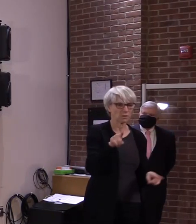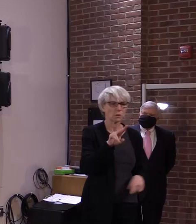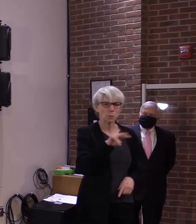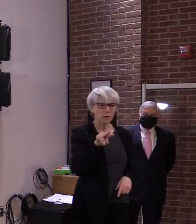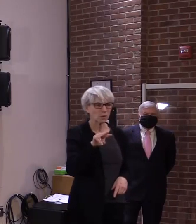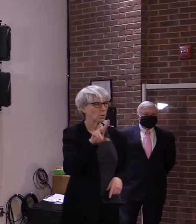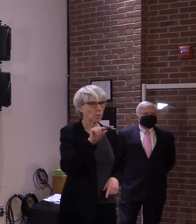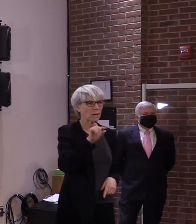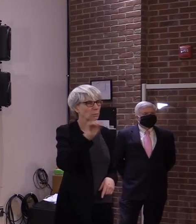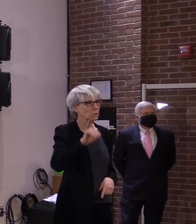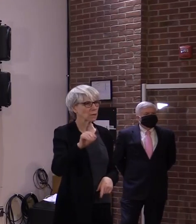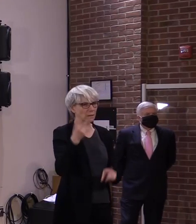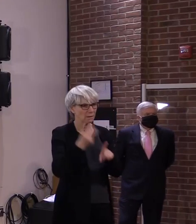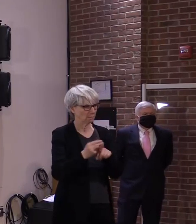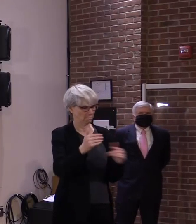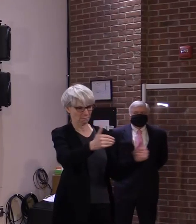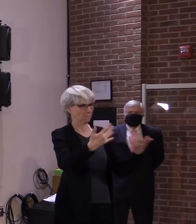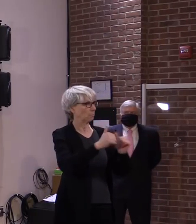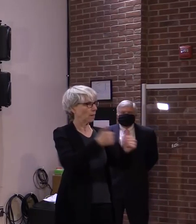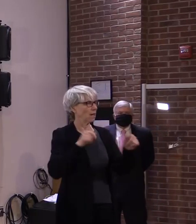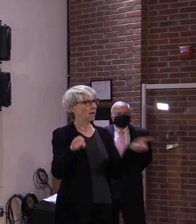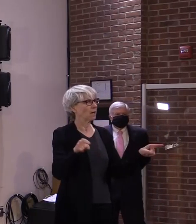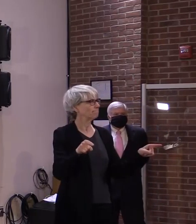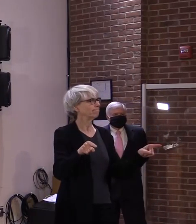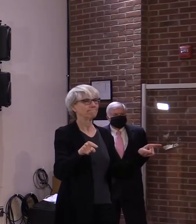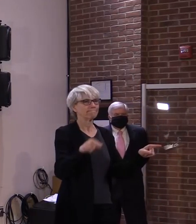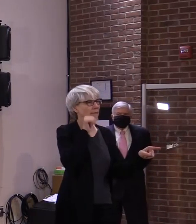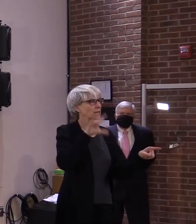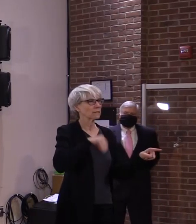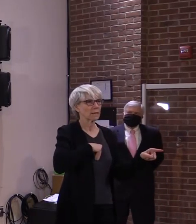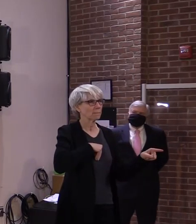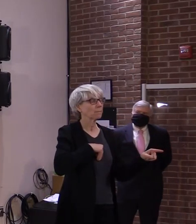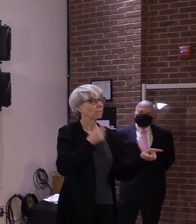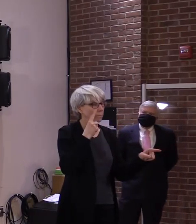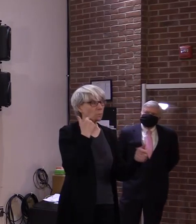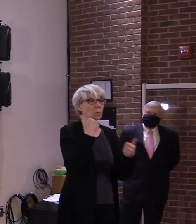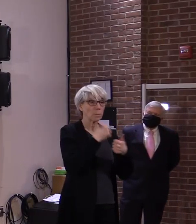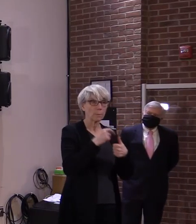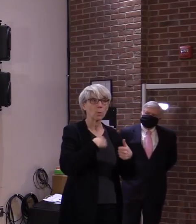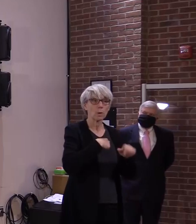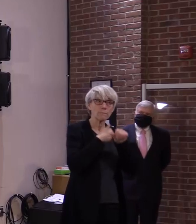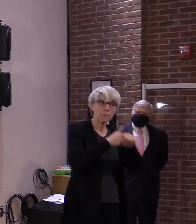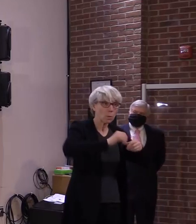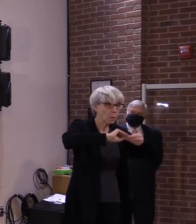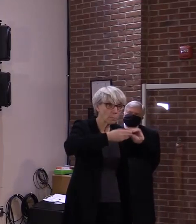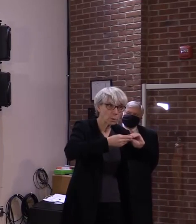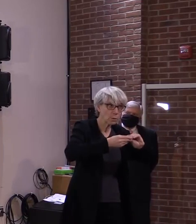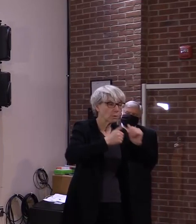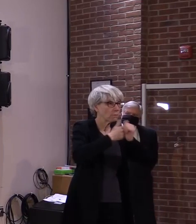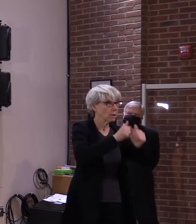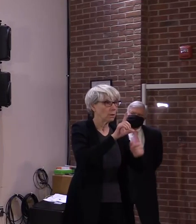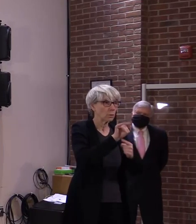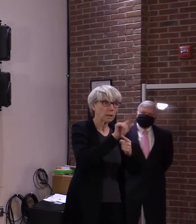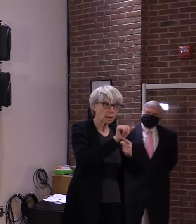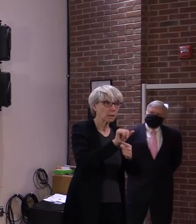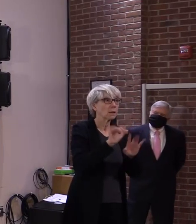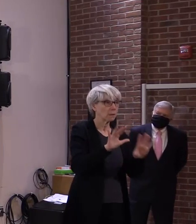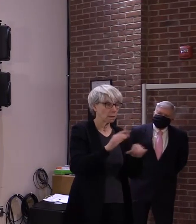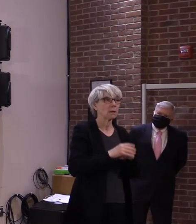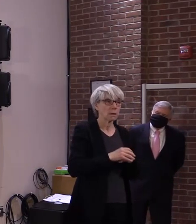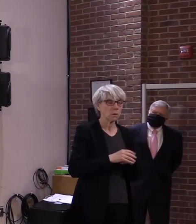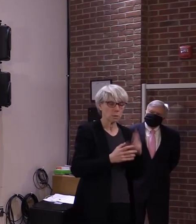could ignore. This is a very data-driven approach. We have good data on hospitalizations, and even some